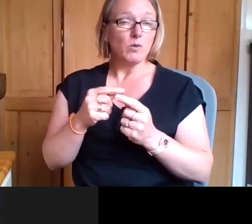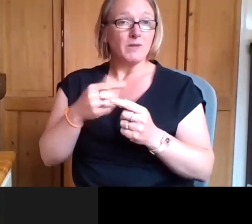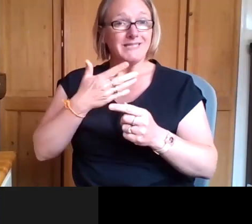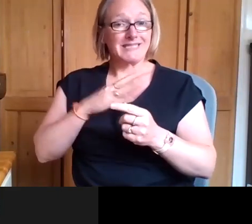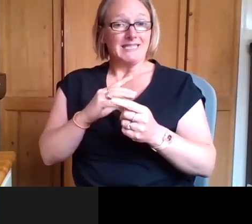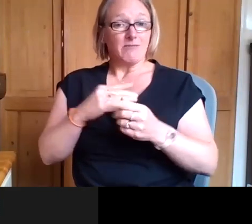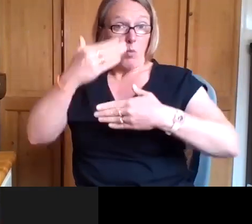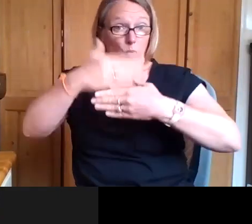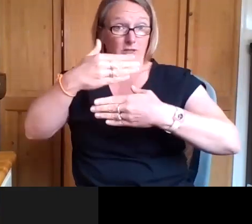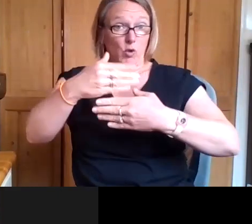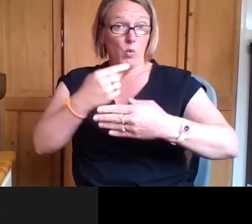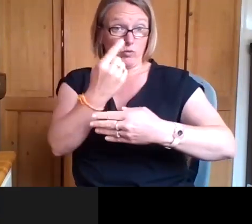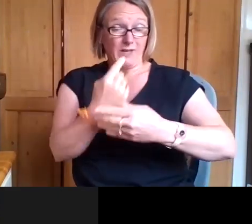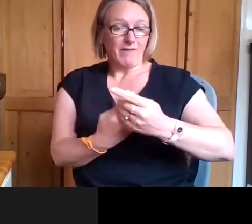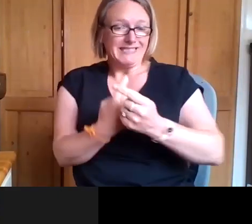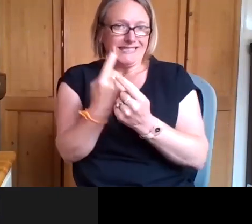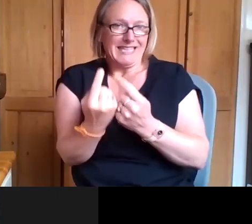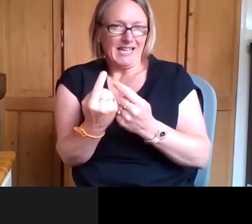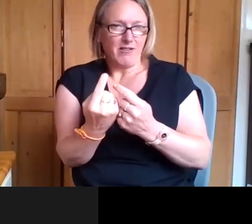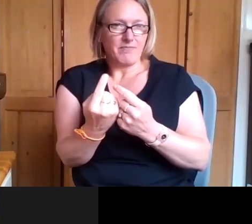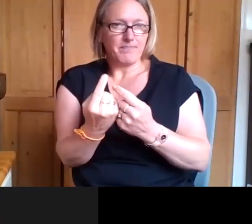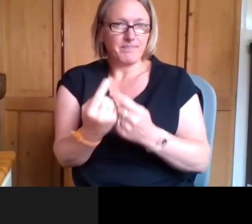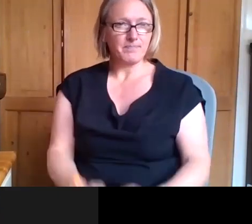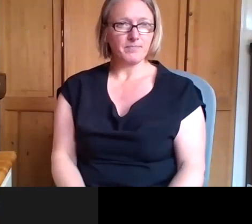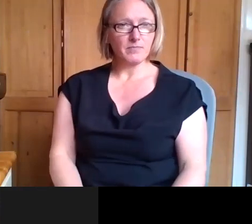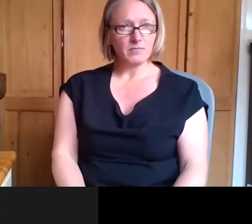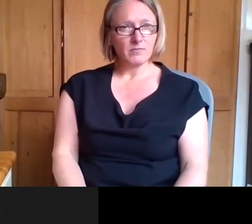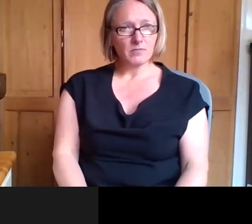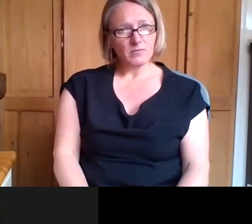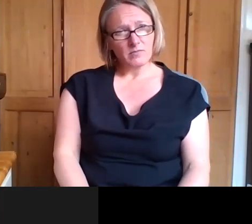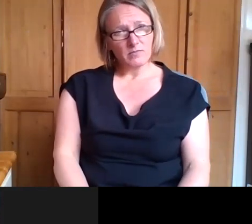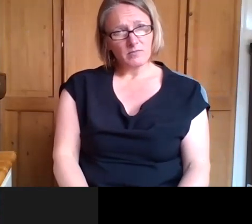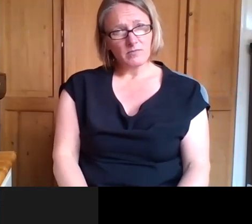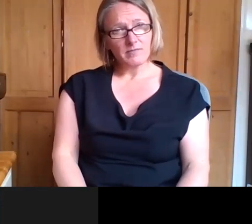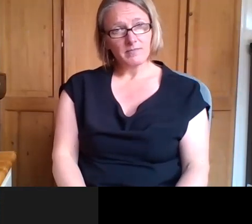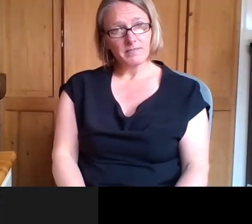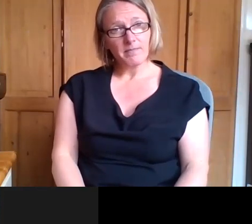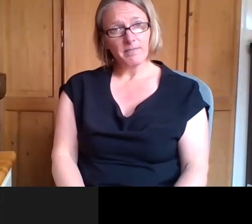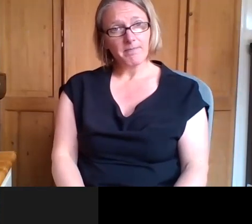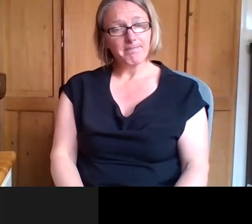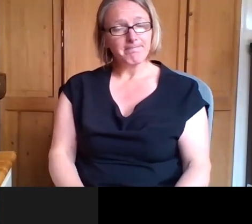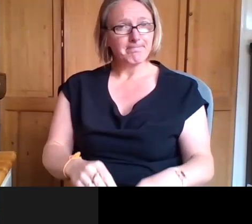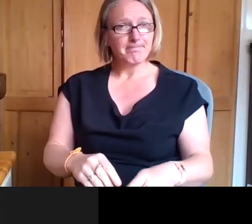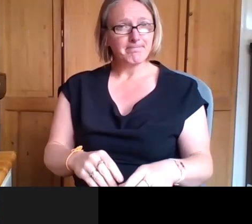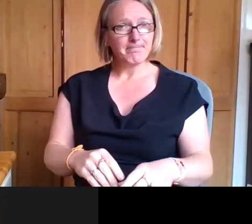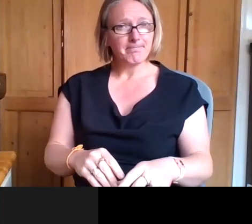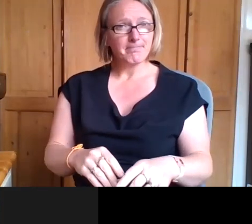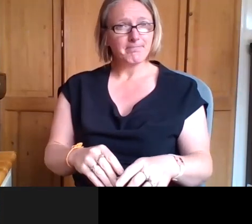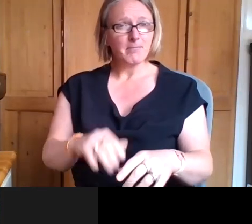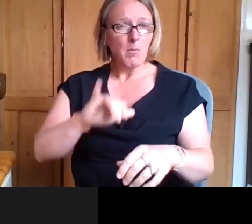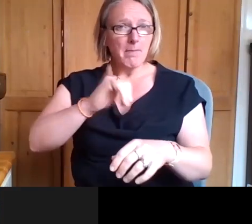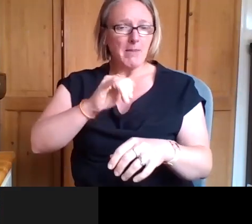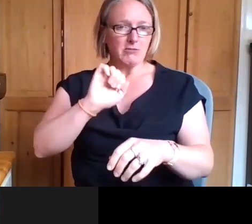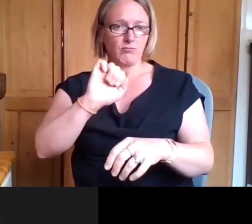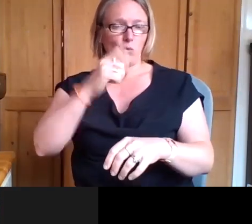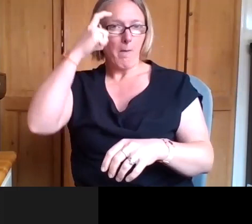can actually see when you're taking the picture, you can see baby. As I said earlier, try to use your bed